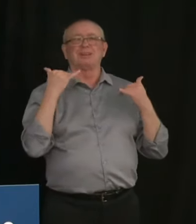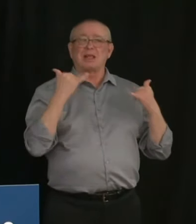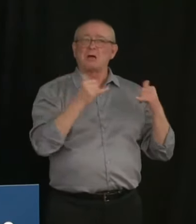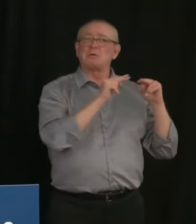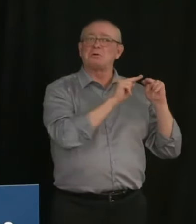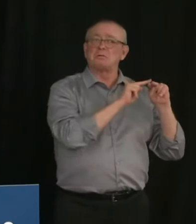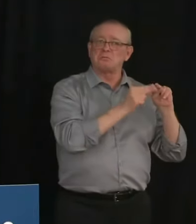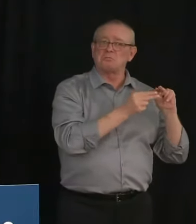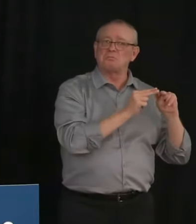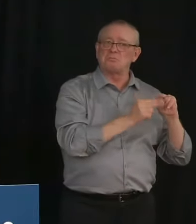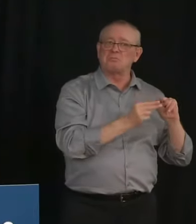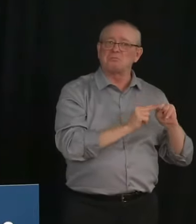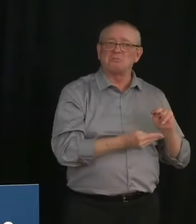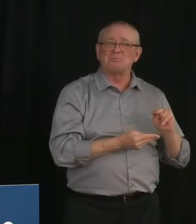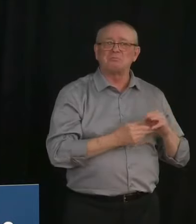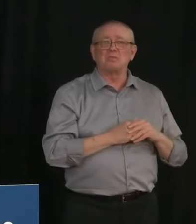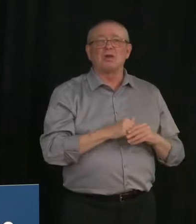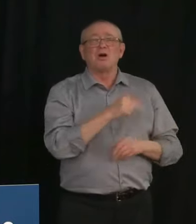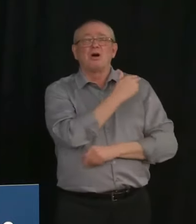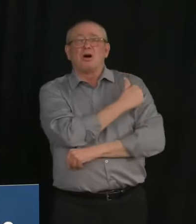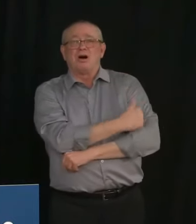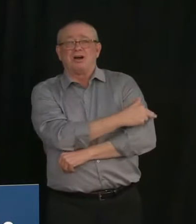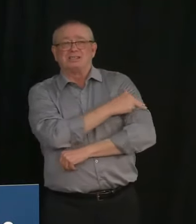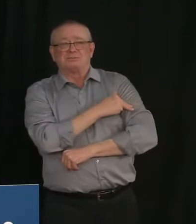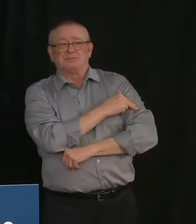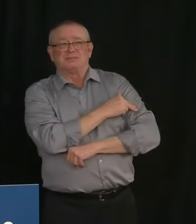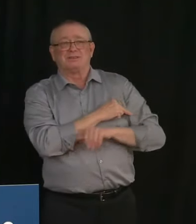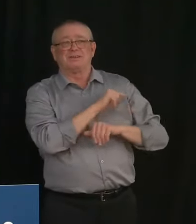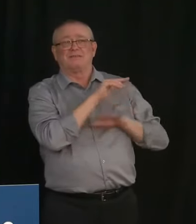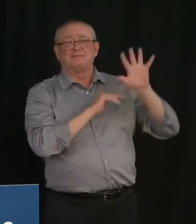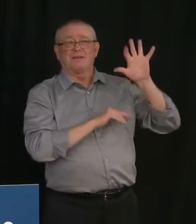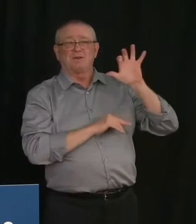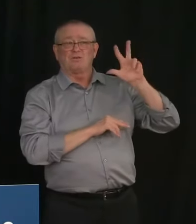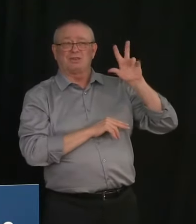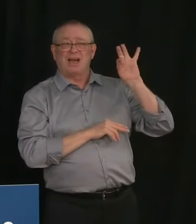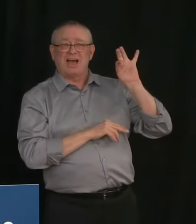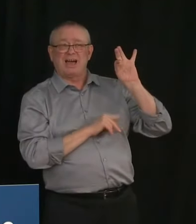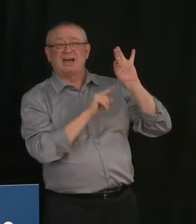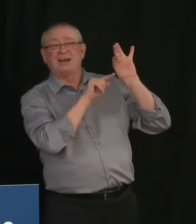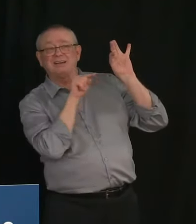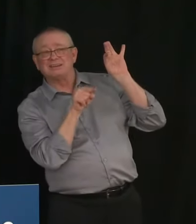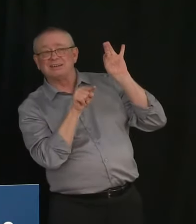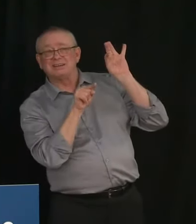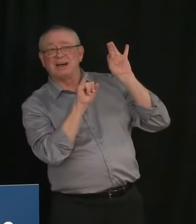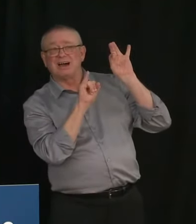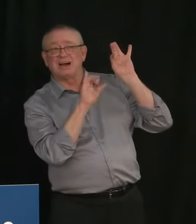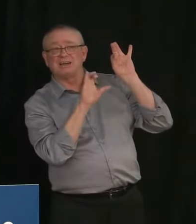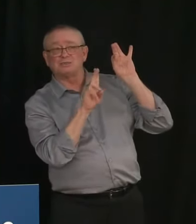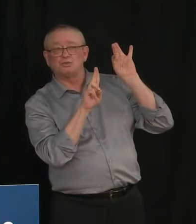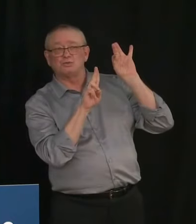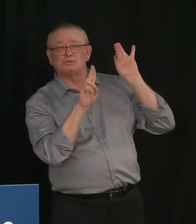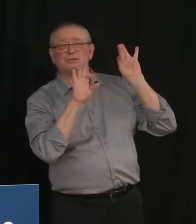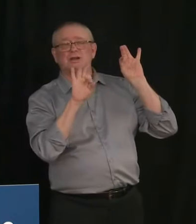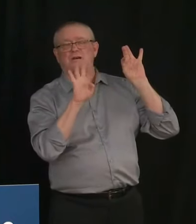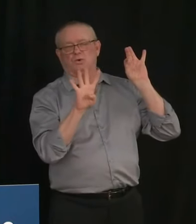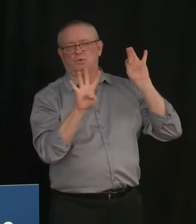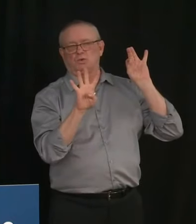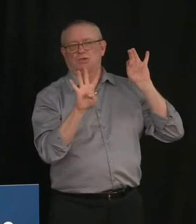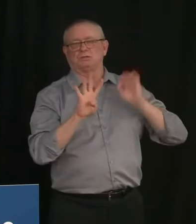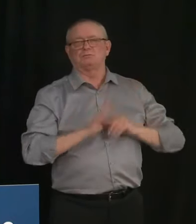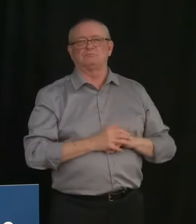in hospital, including 94 in the ICU. Sadly, I must announce that 11 new deaths were reported to